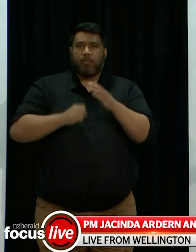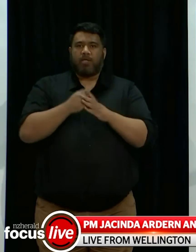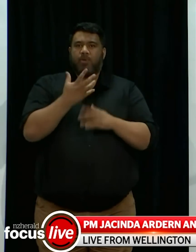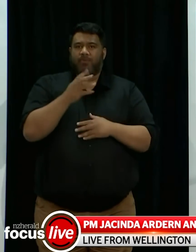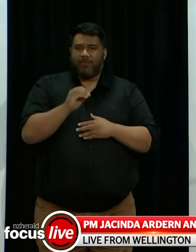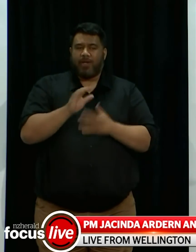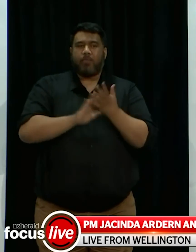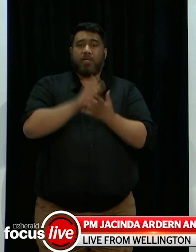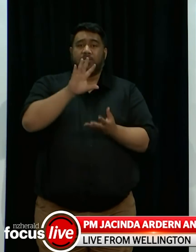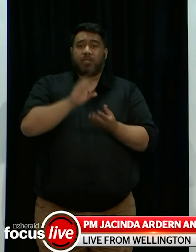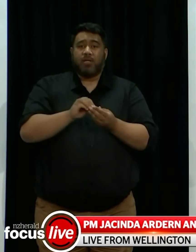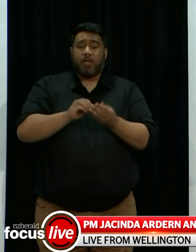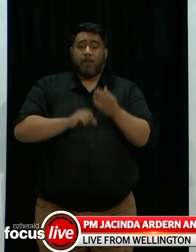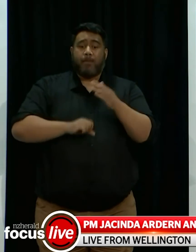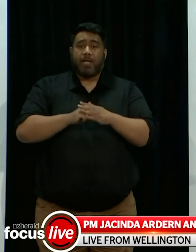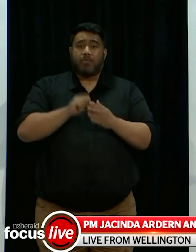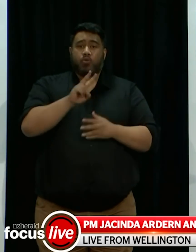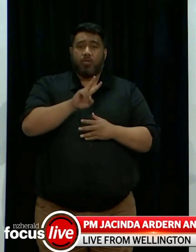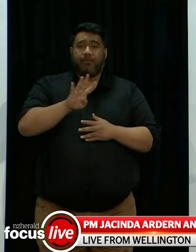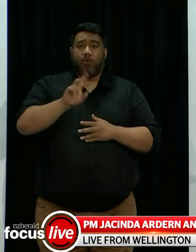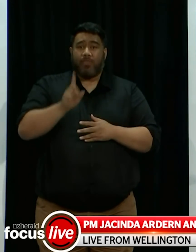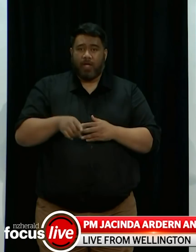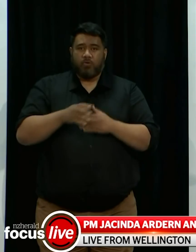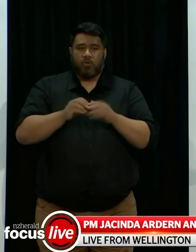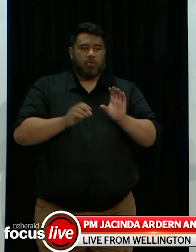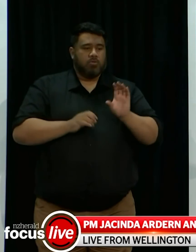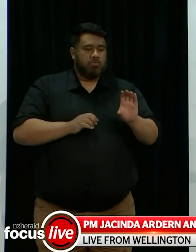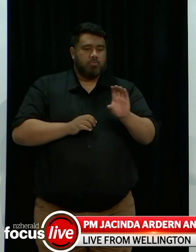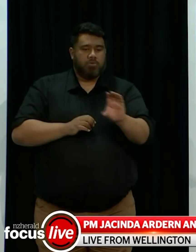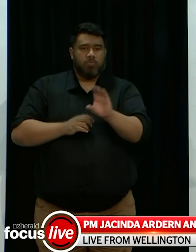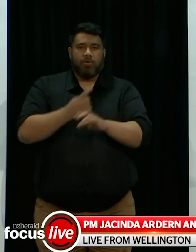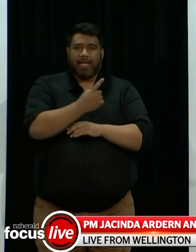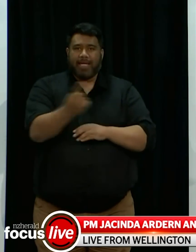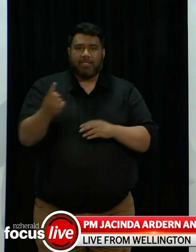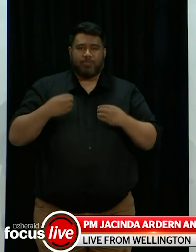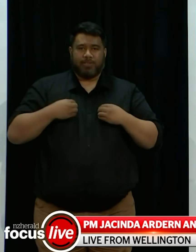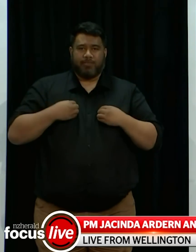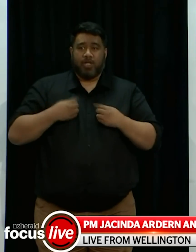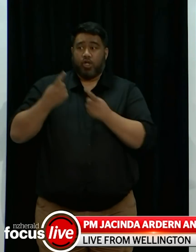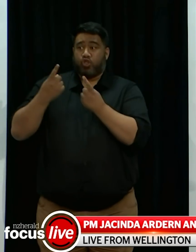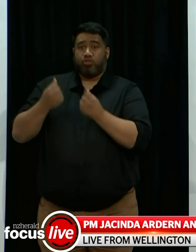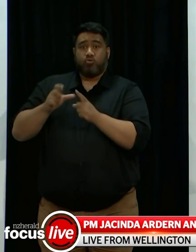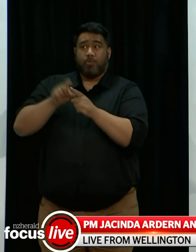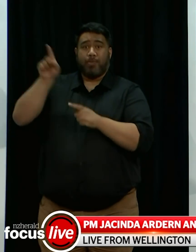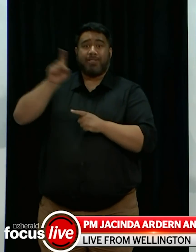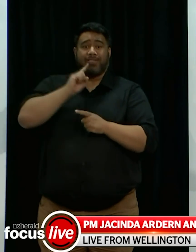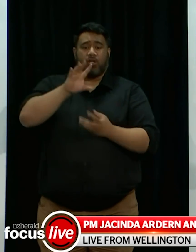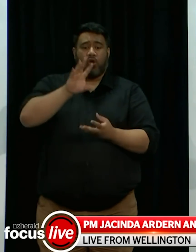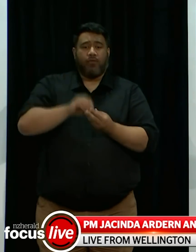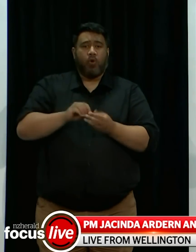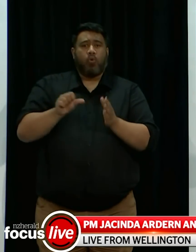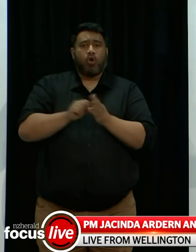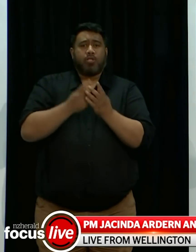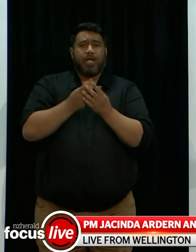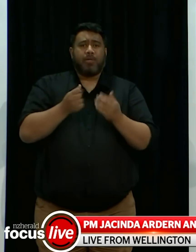and therefore a maximum payment of $24,000. The Treasury has estimated that the likely total cost of this payment will